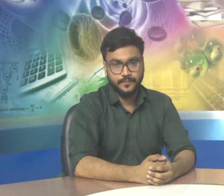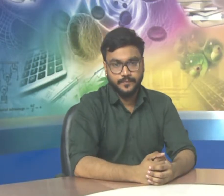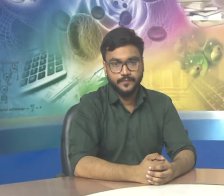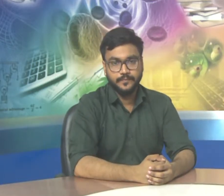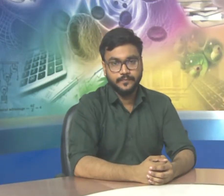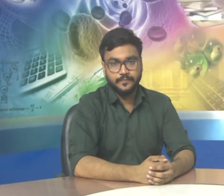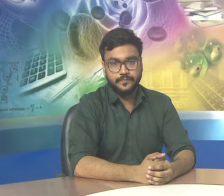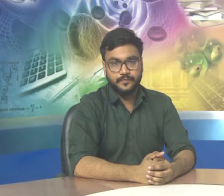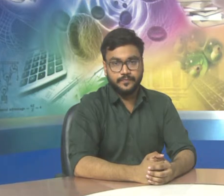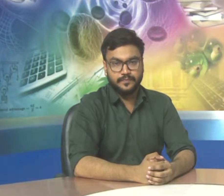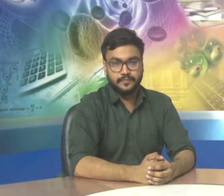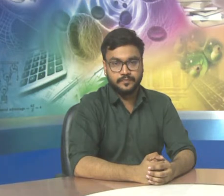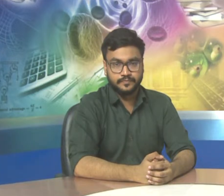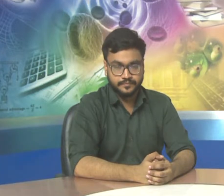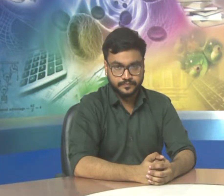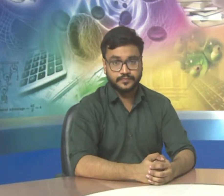a work has been done.